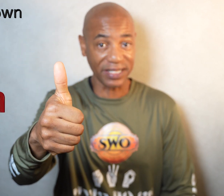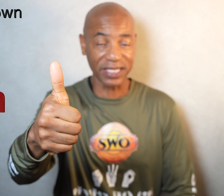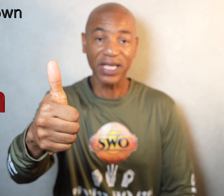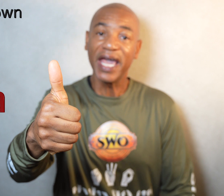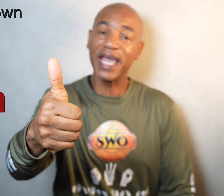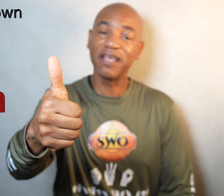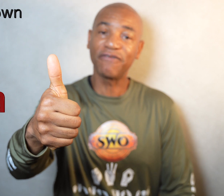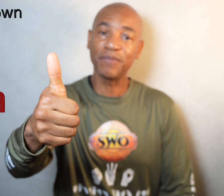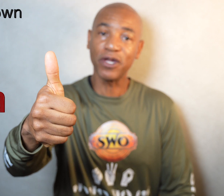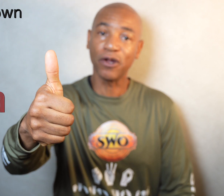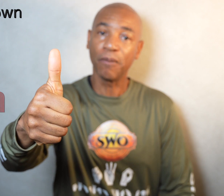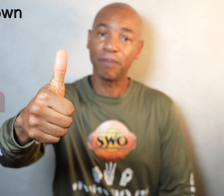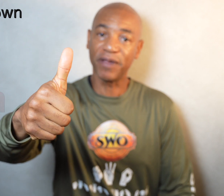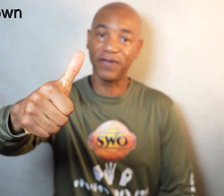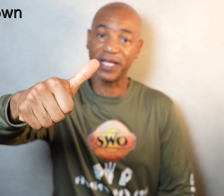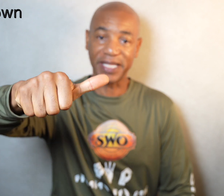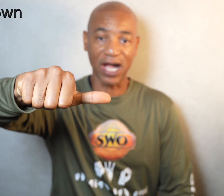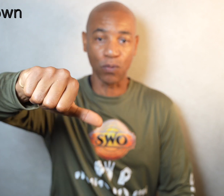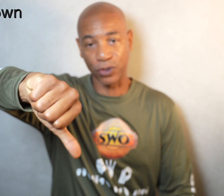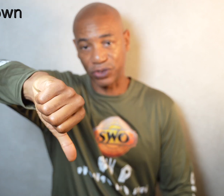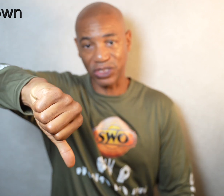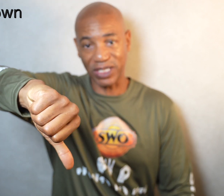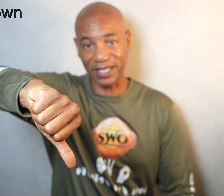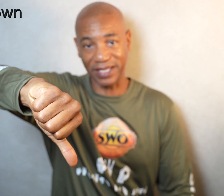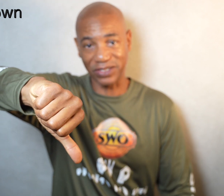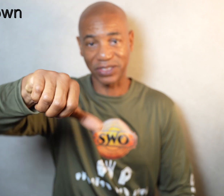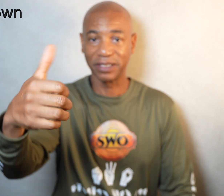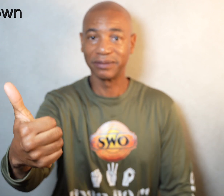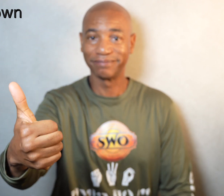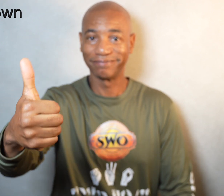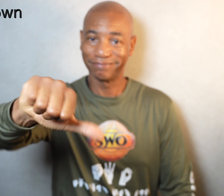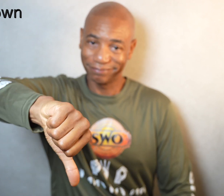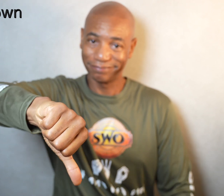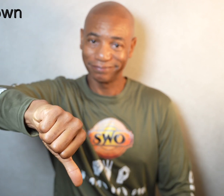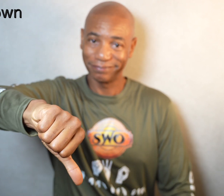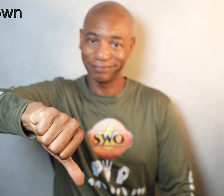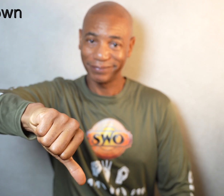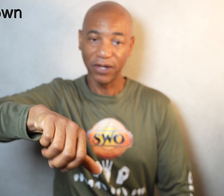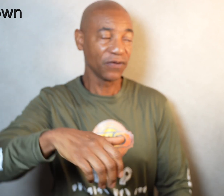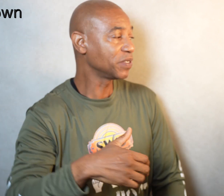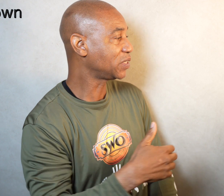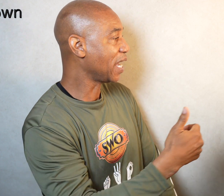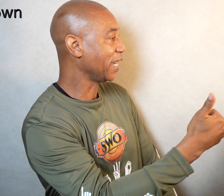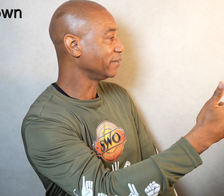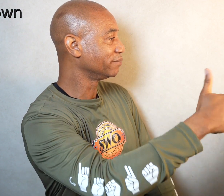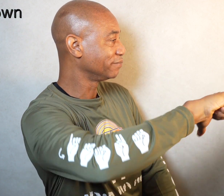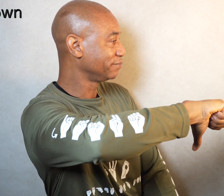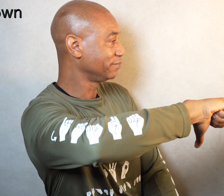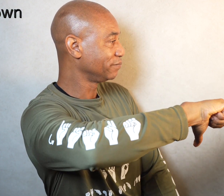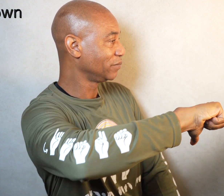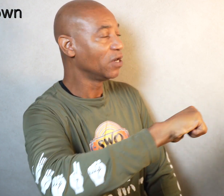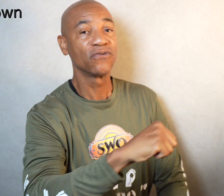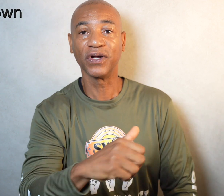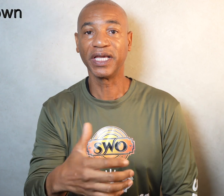this, and then from here, pivot it downwards, just like this. From the side, front